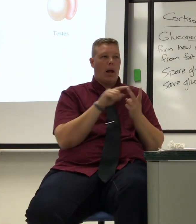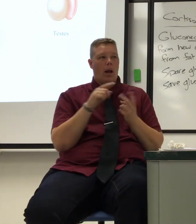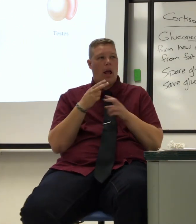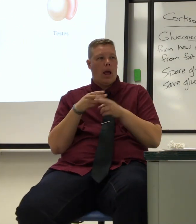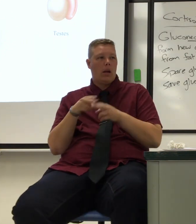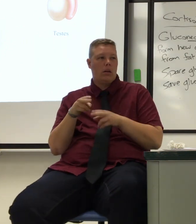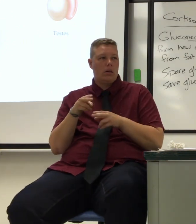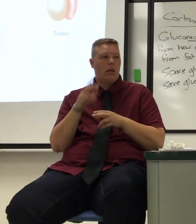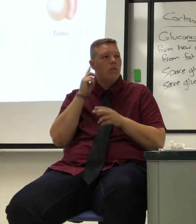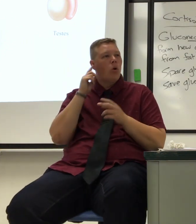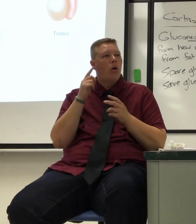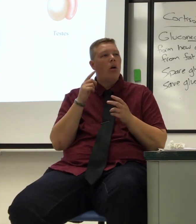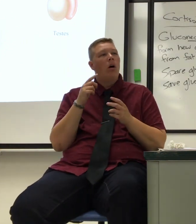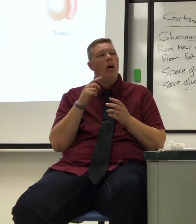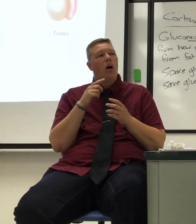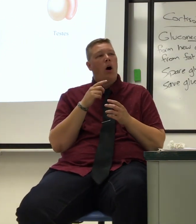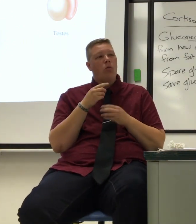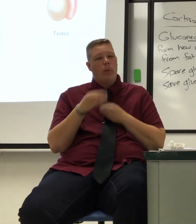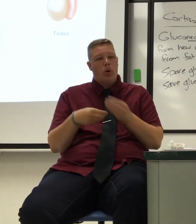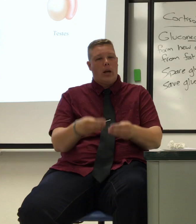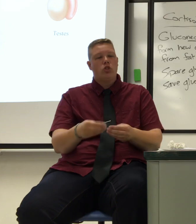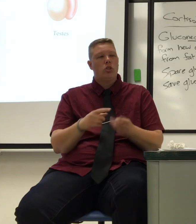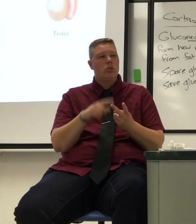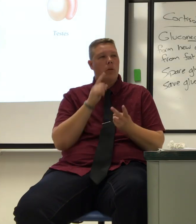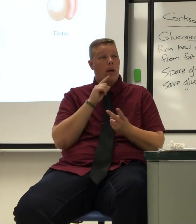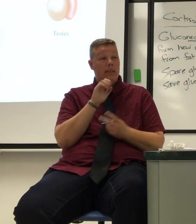talk about them here because of their endocrine function.